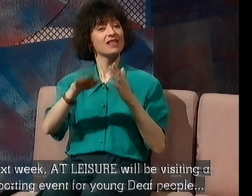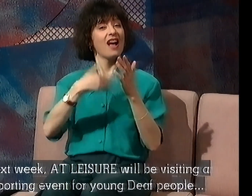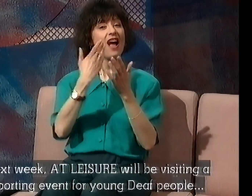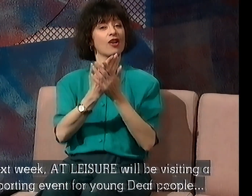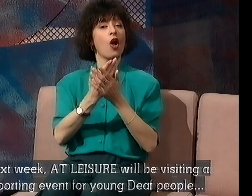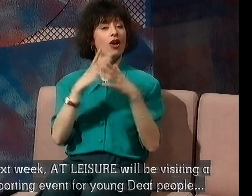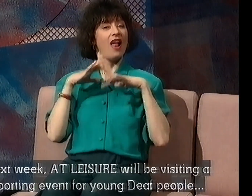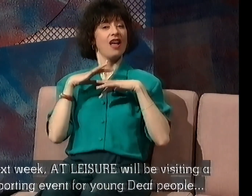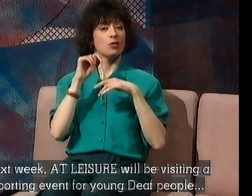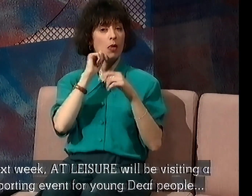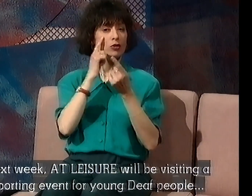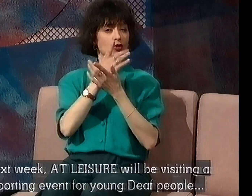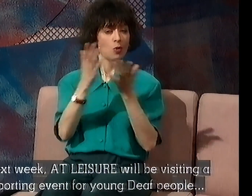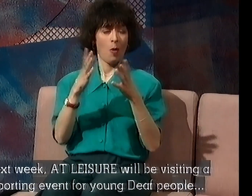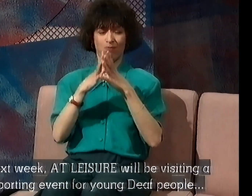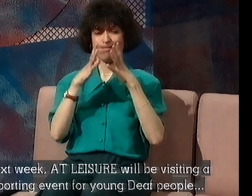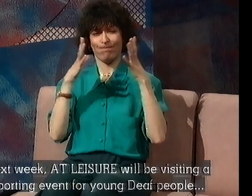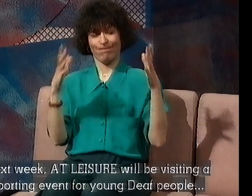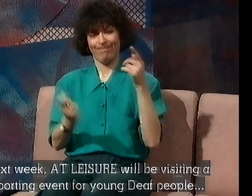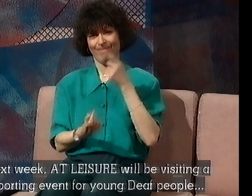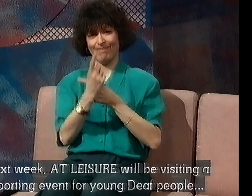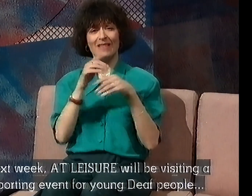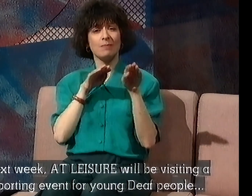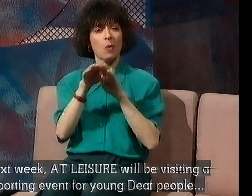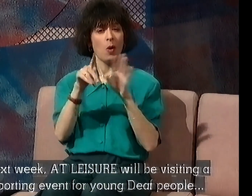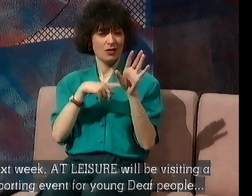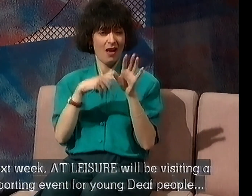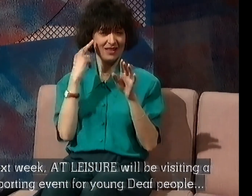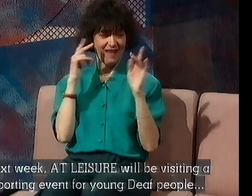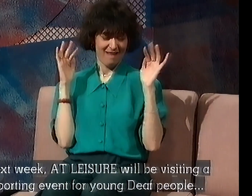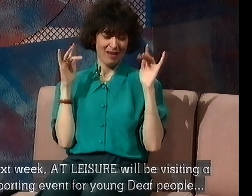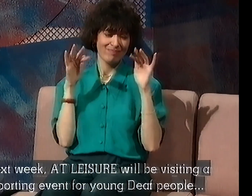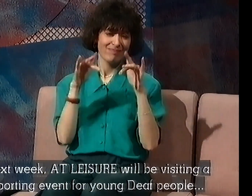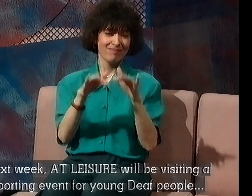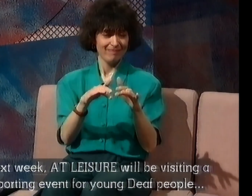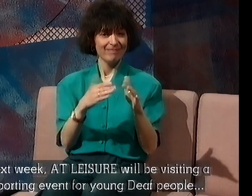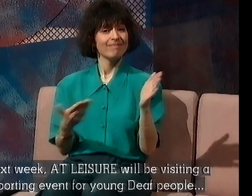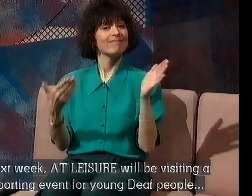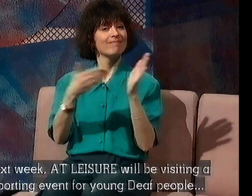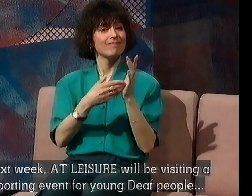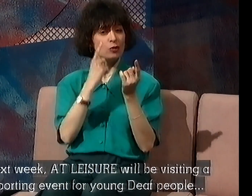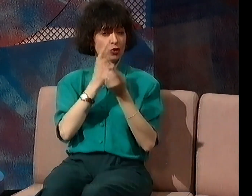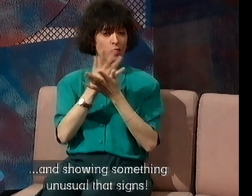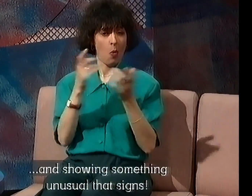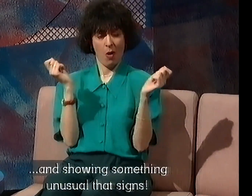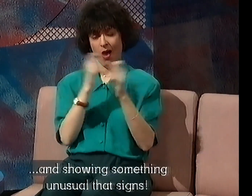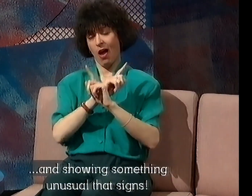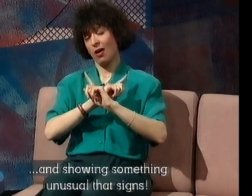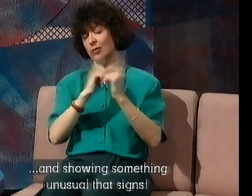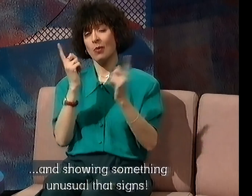Next week, Sign On at Leisure will be visiting a massive sporting event for young deaf people and showing something